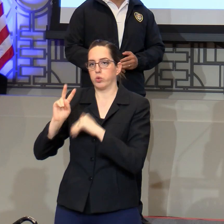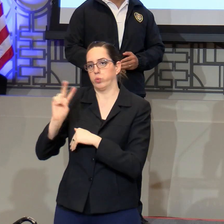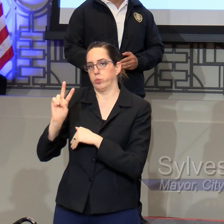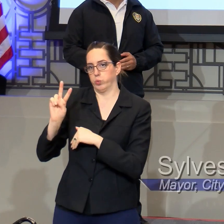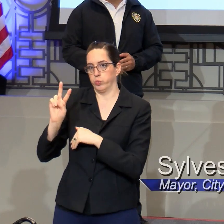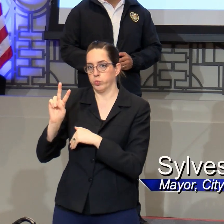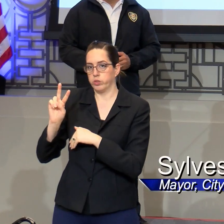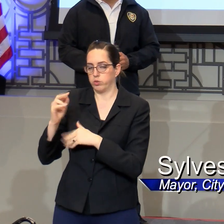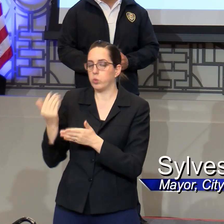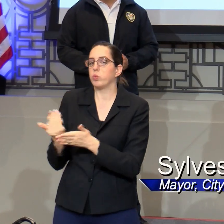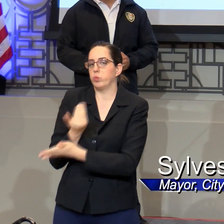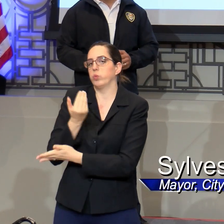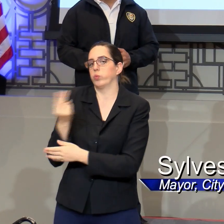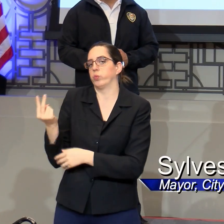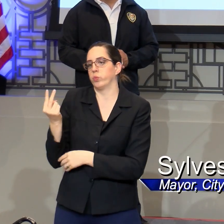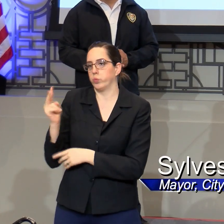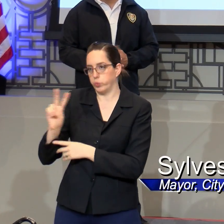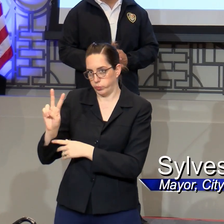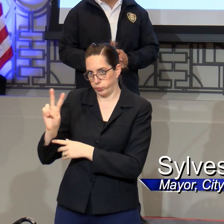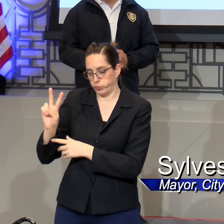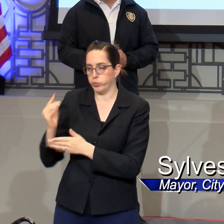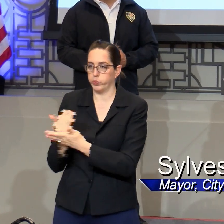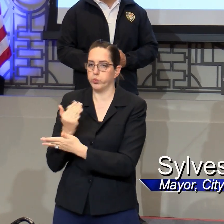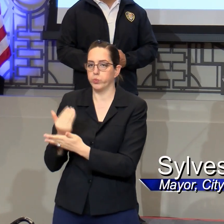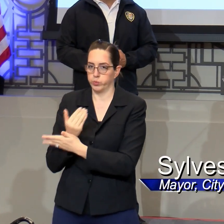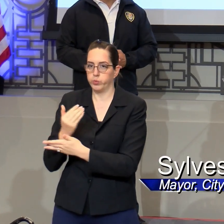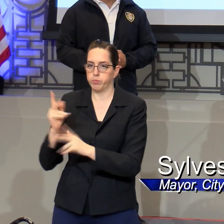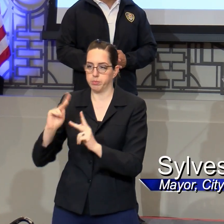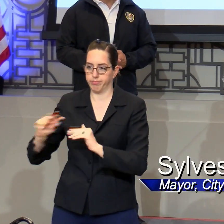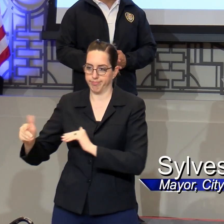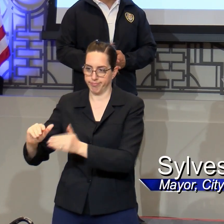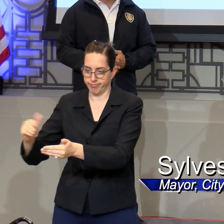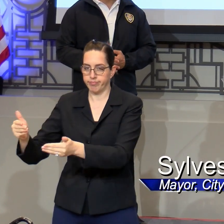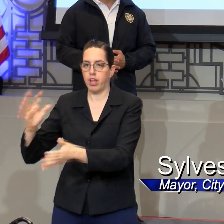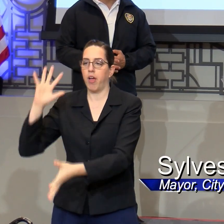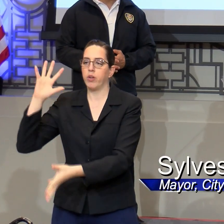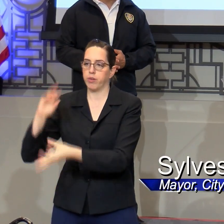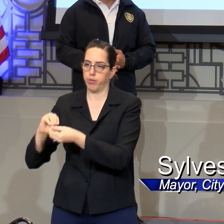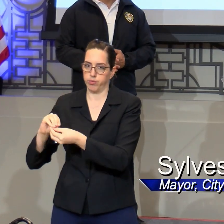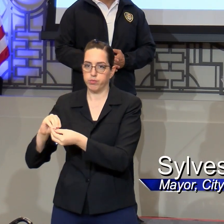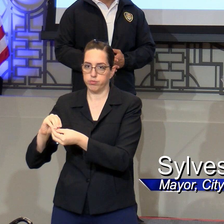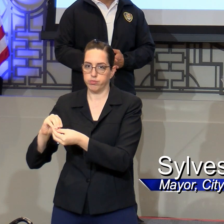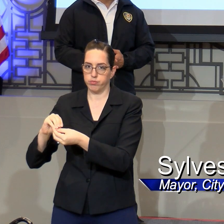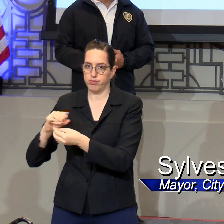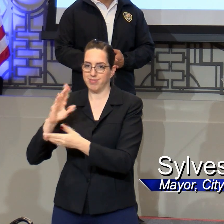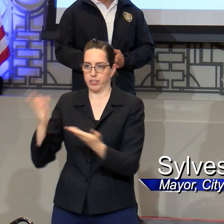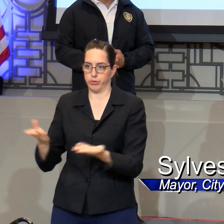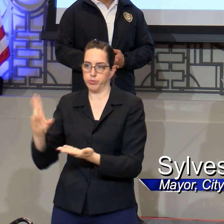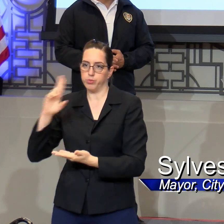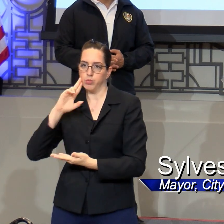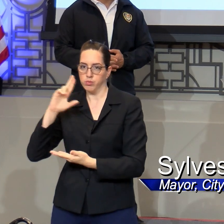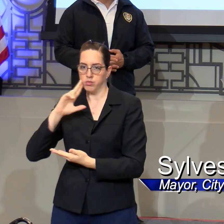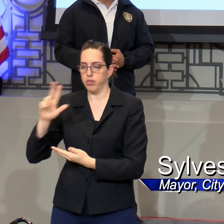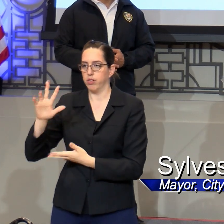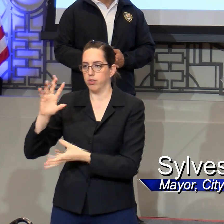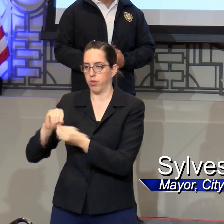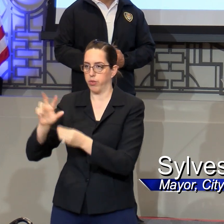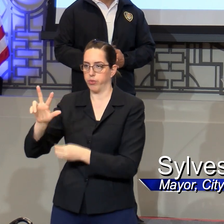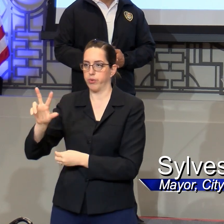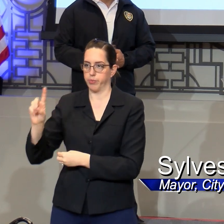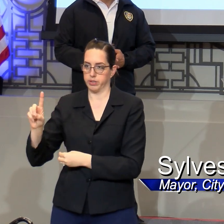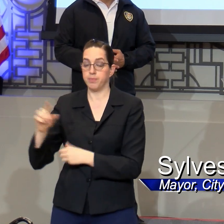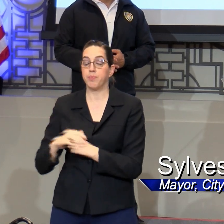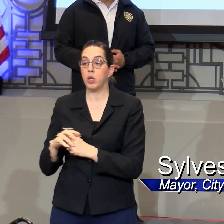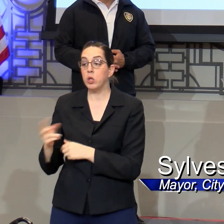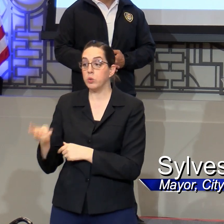we are reporting 2 new cases of people who have passed, bringing our total number in the City of Houston to 31.